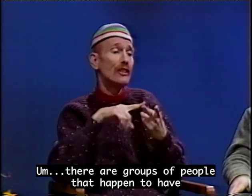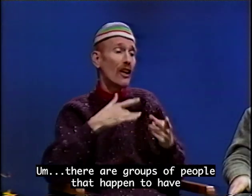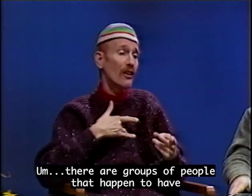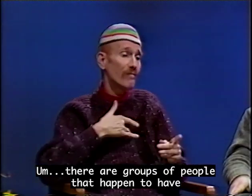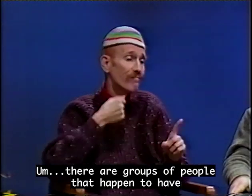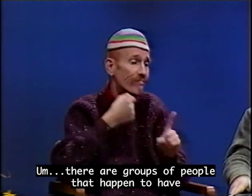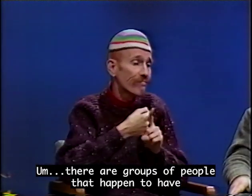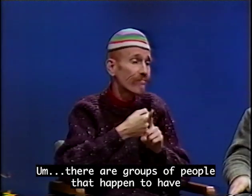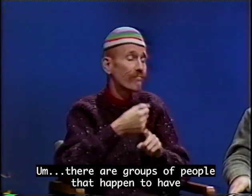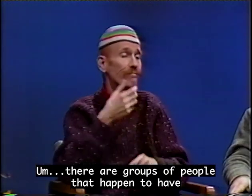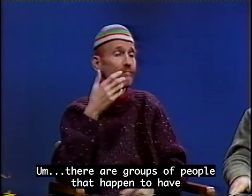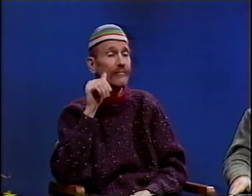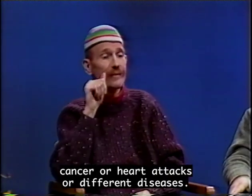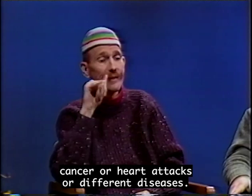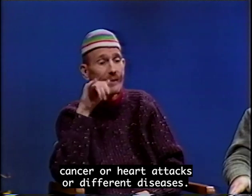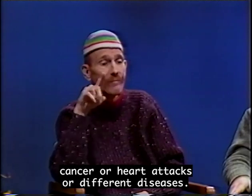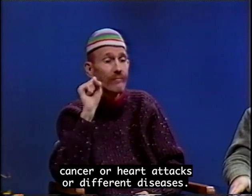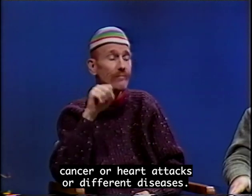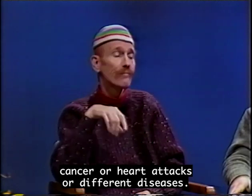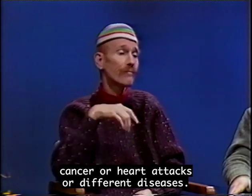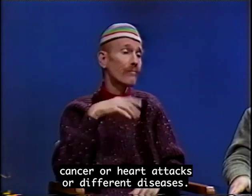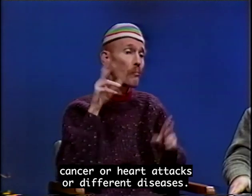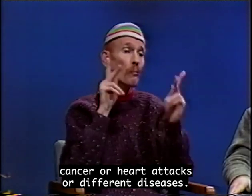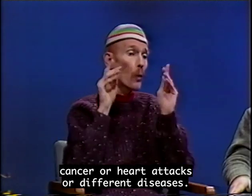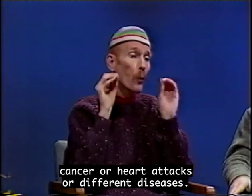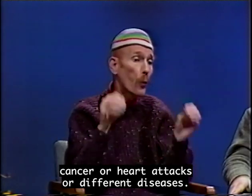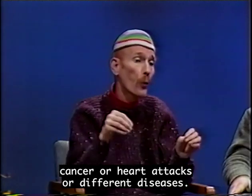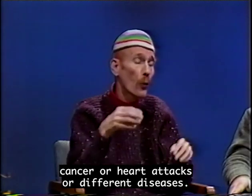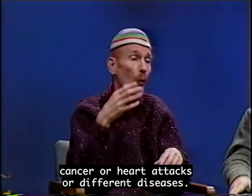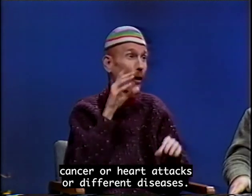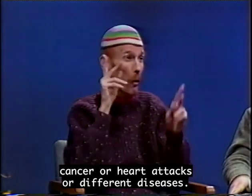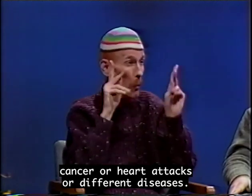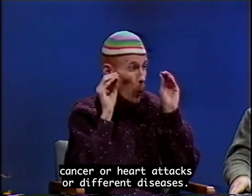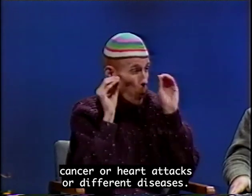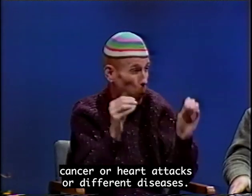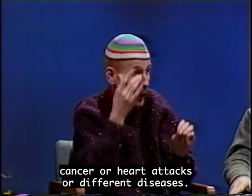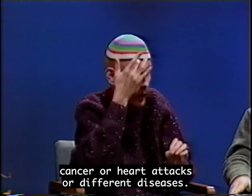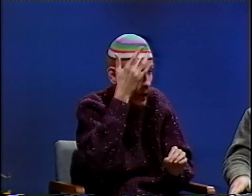There are groups of people that happen to have cancer or heart attacks or different diseases.